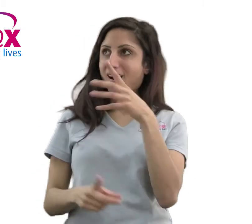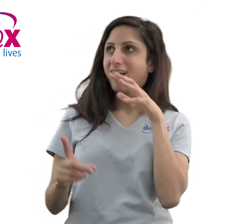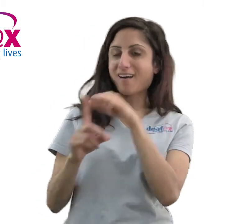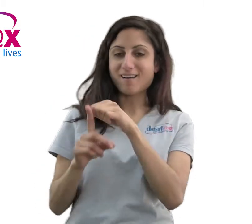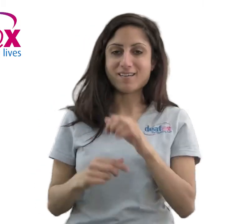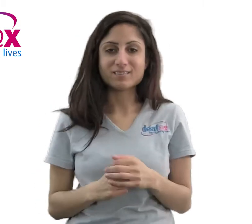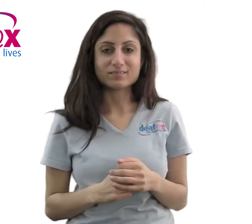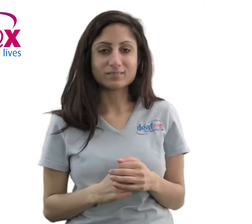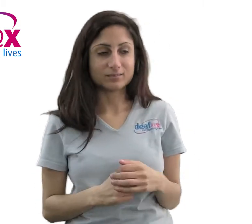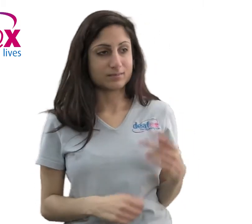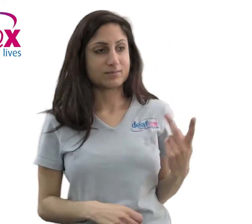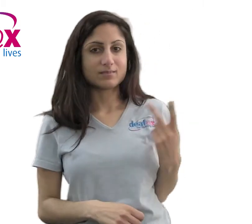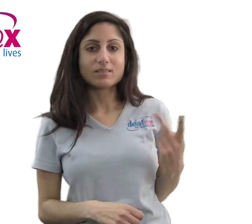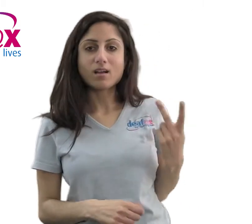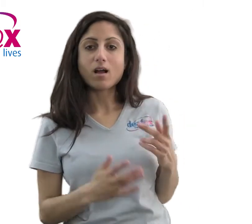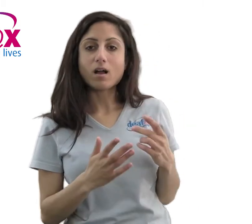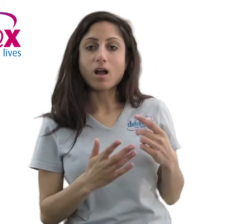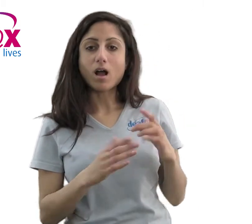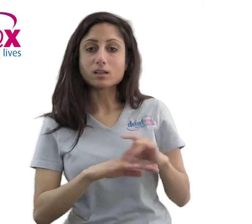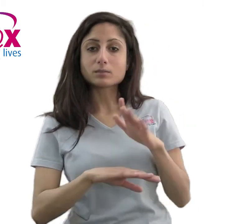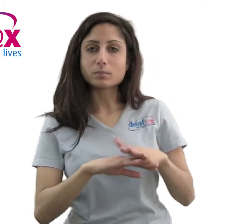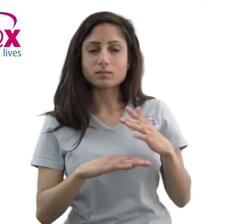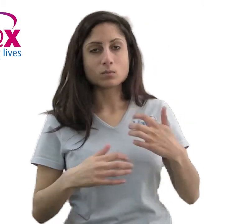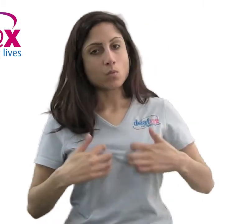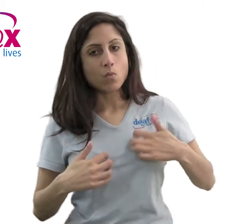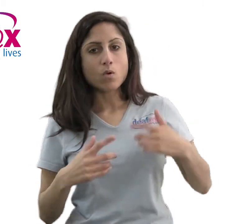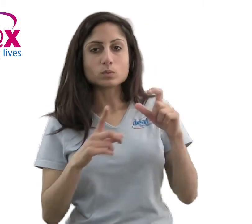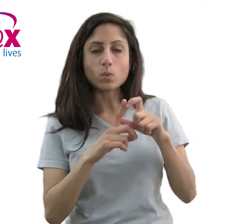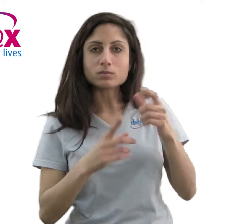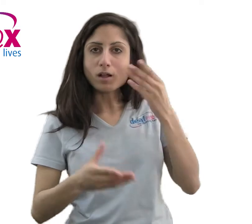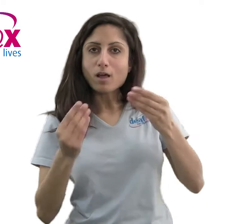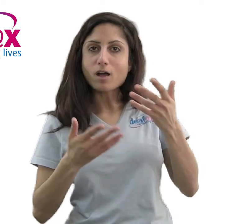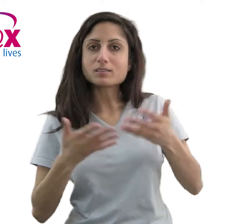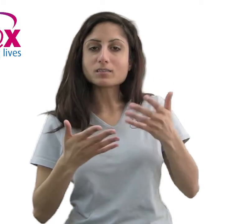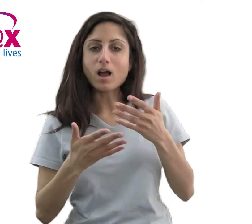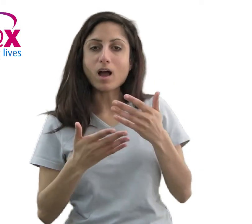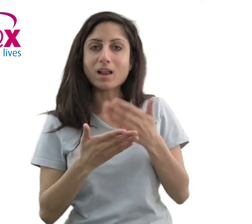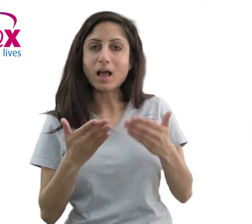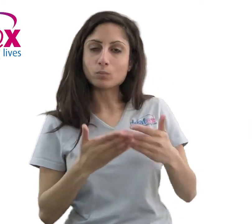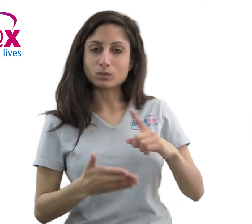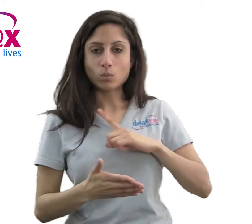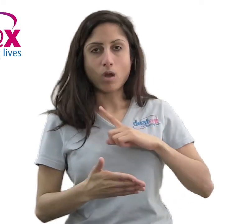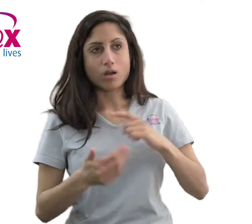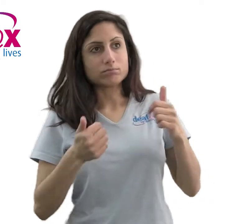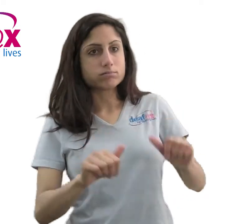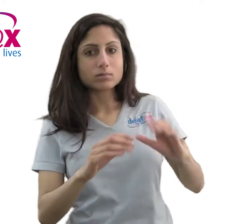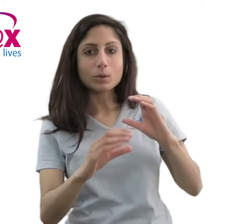My husband and I were keen for our daughter to learn sign language to enable her to communicate with all our friends and family. But having